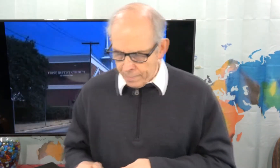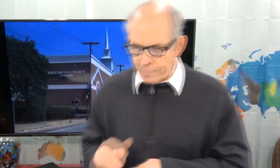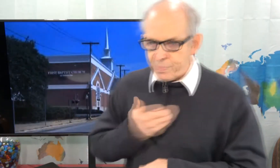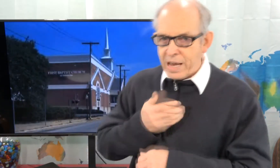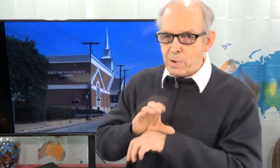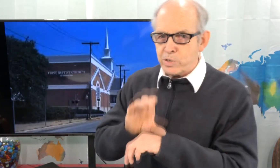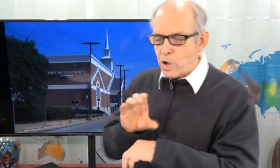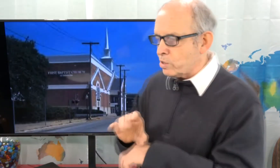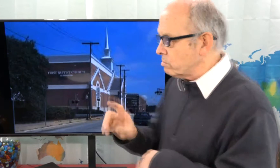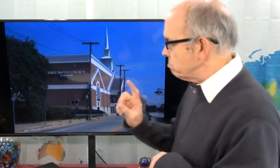Our church,